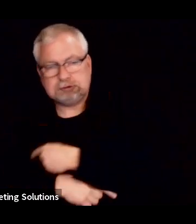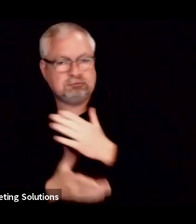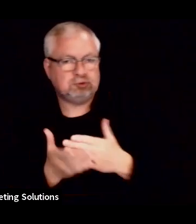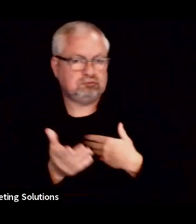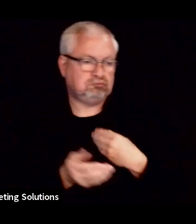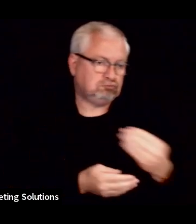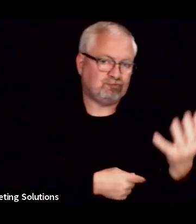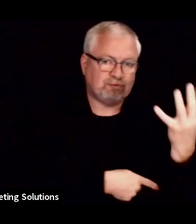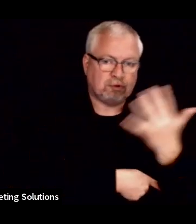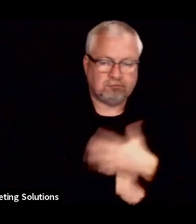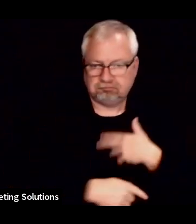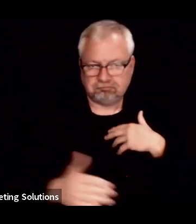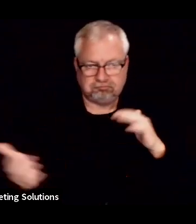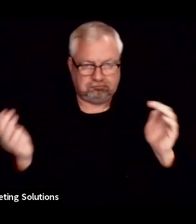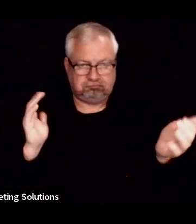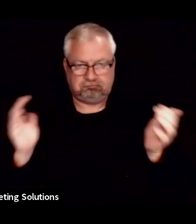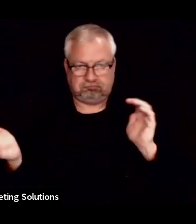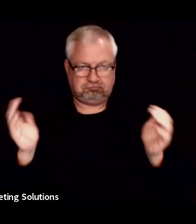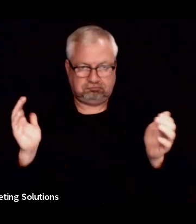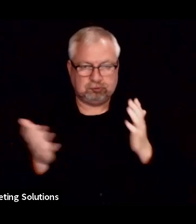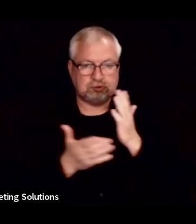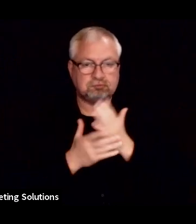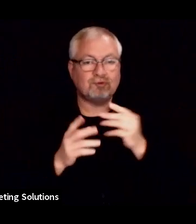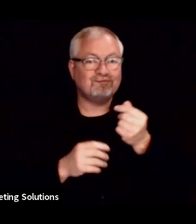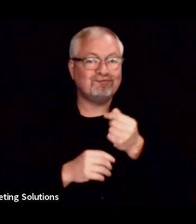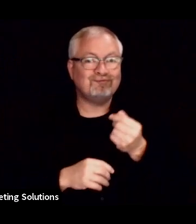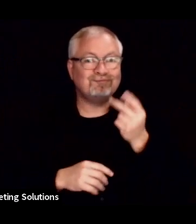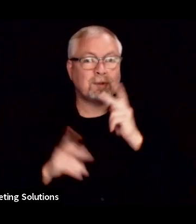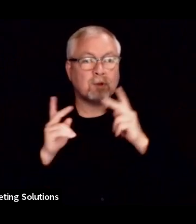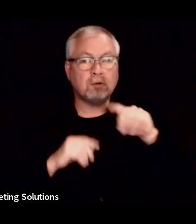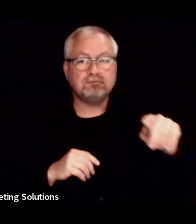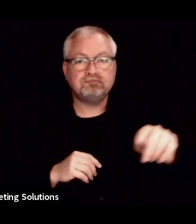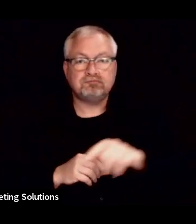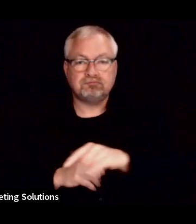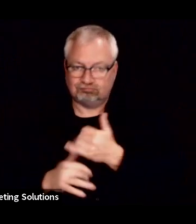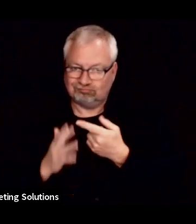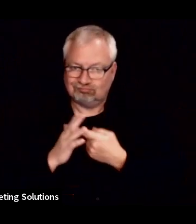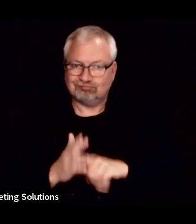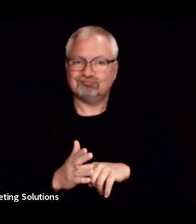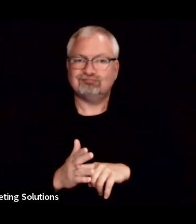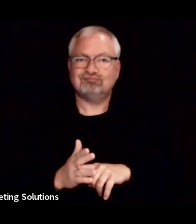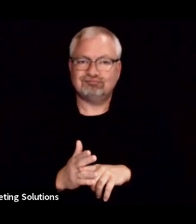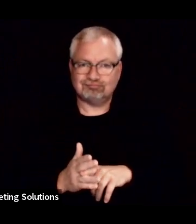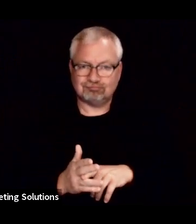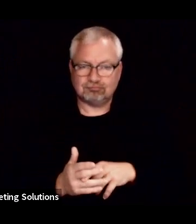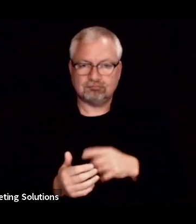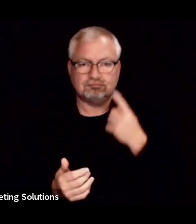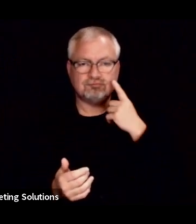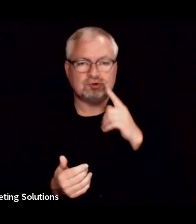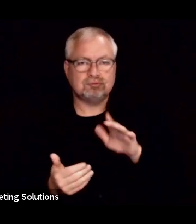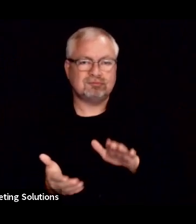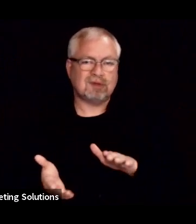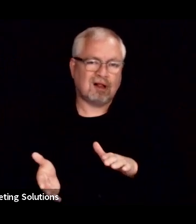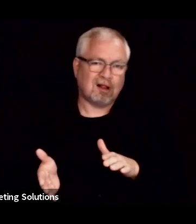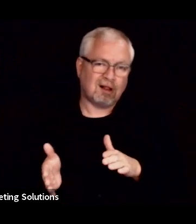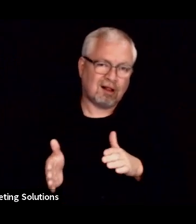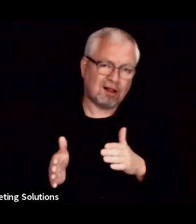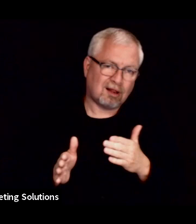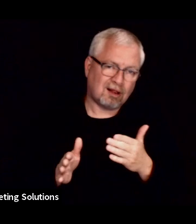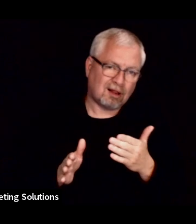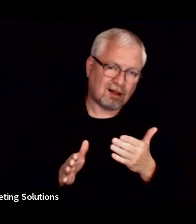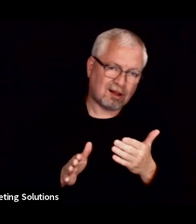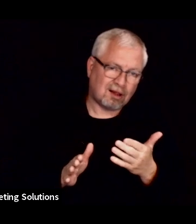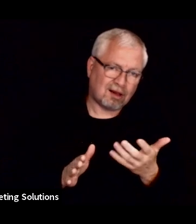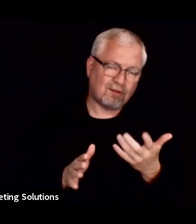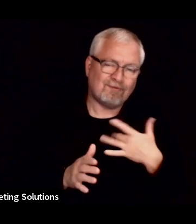are receiving the drug from Gilead for compassionate use. They are still making that available for